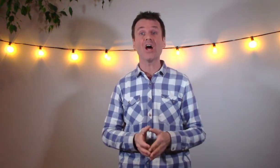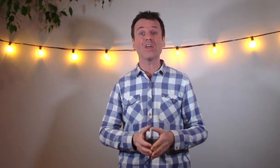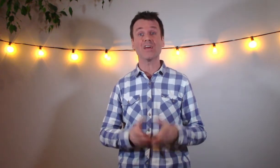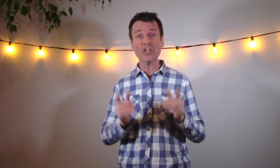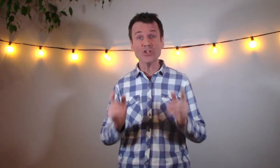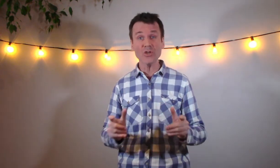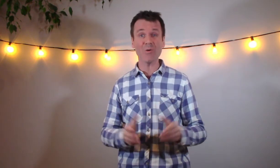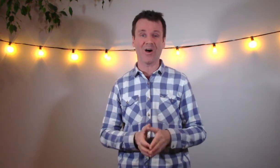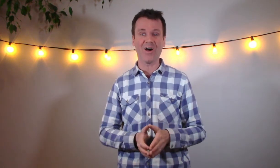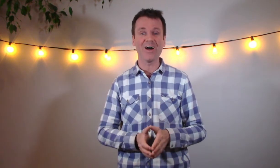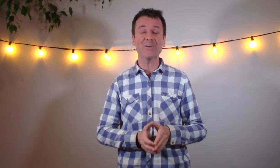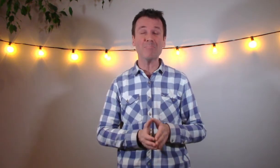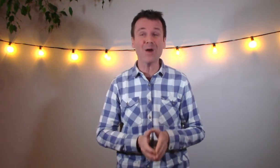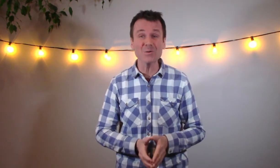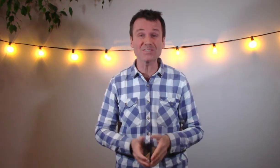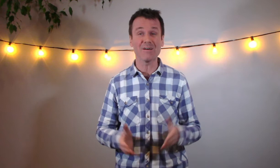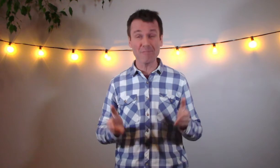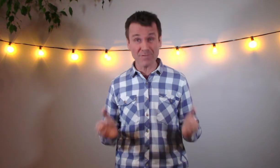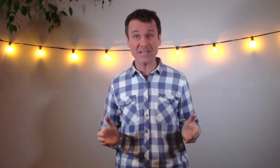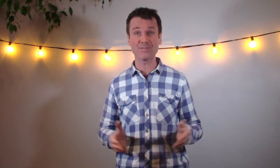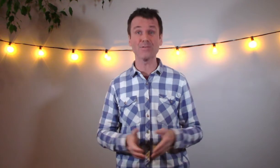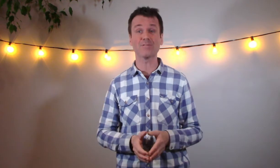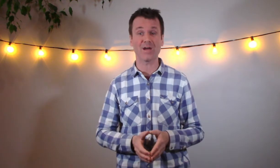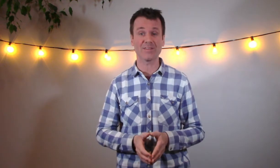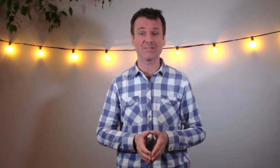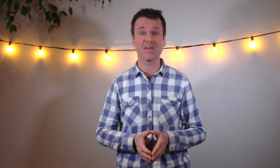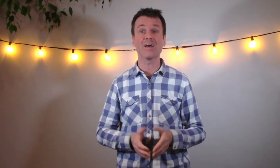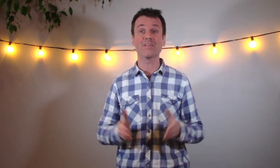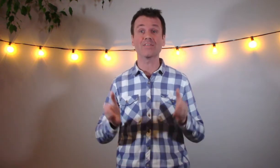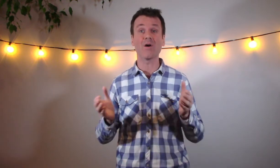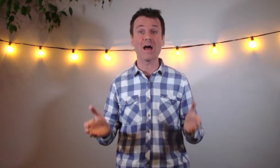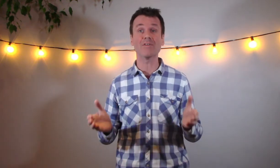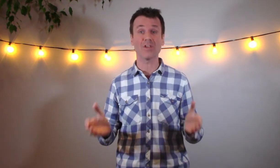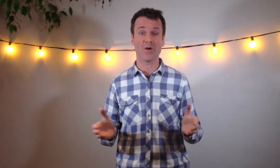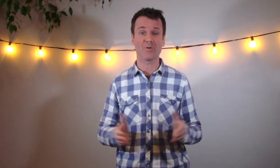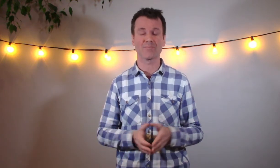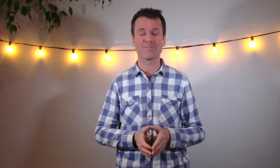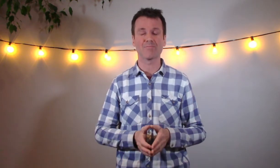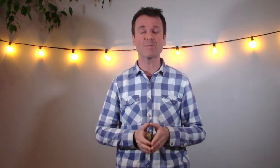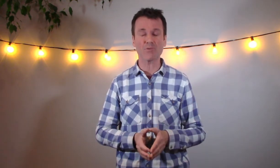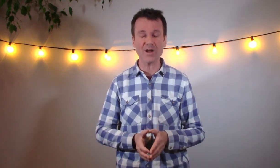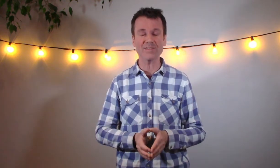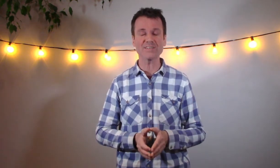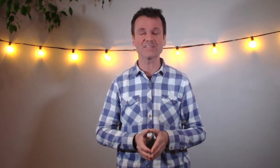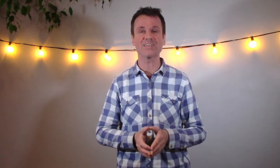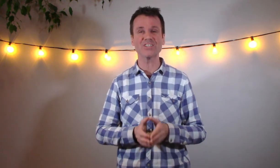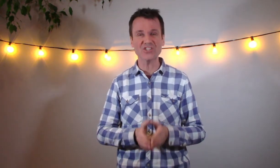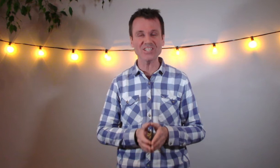that you are the most faithful friend that they'll ever know. We pray this in Jesus'